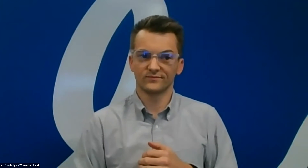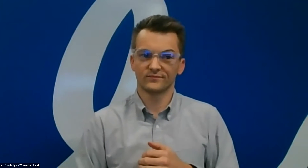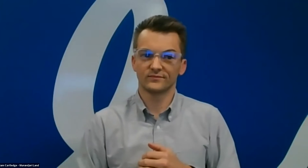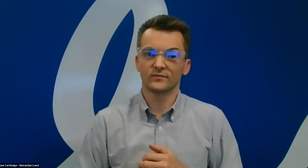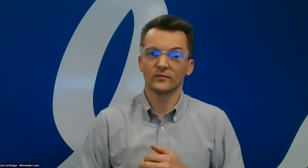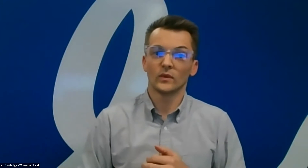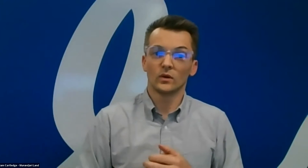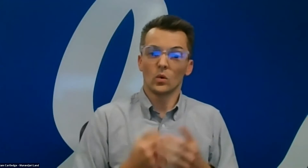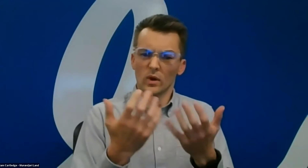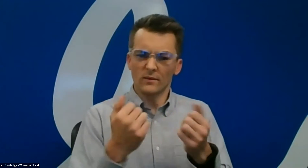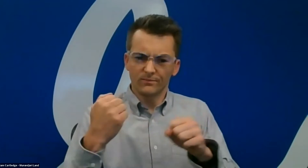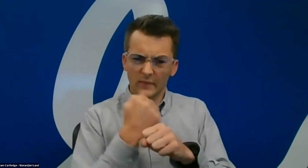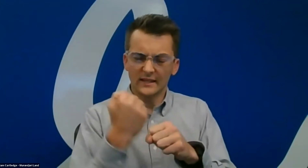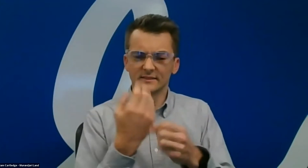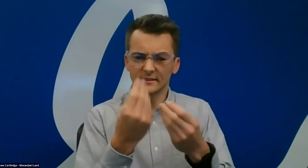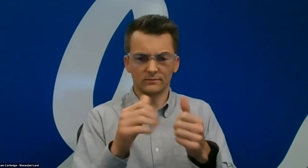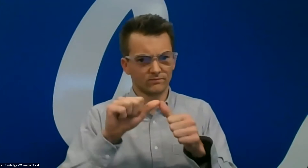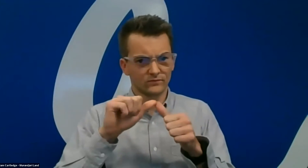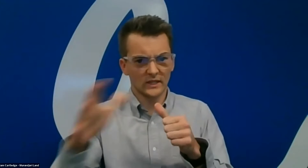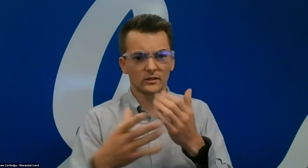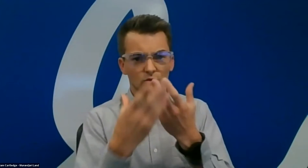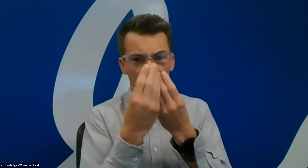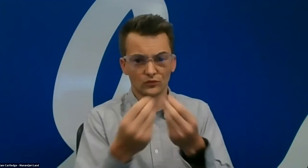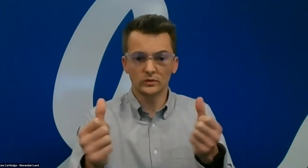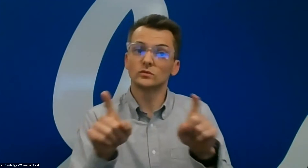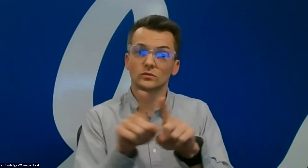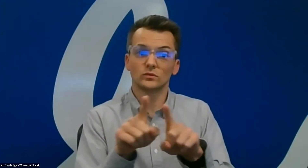jobs@expression.com.au is the website.